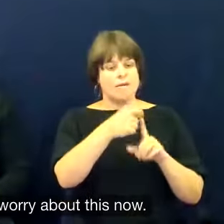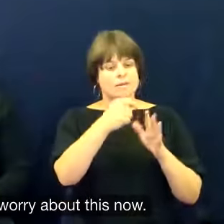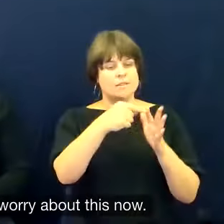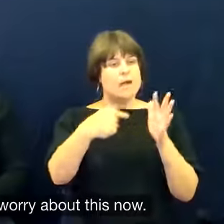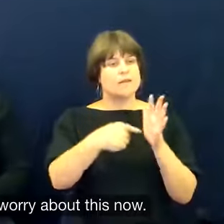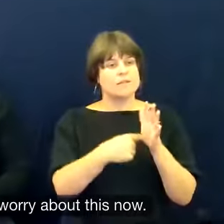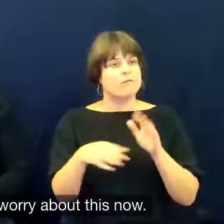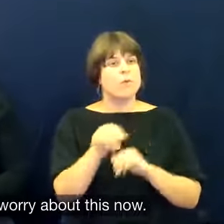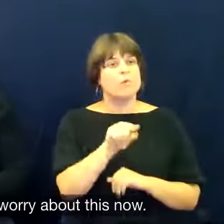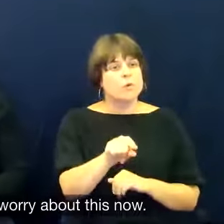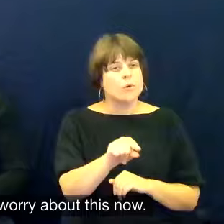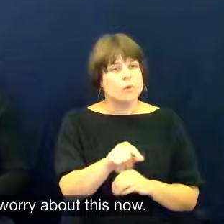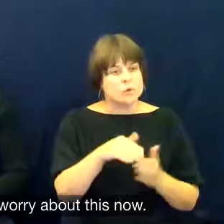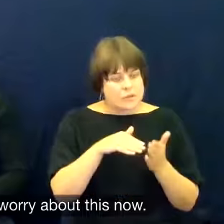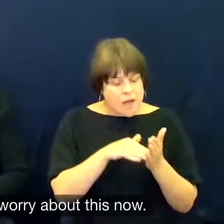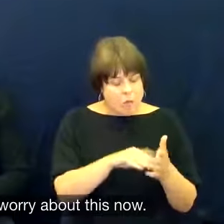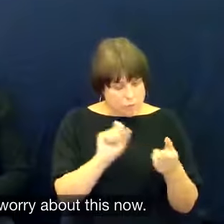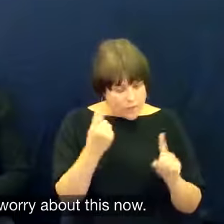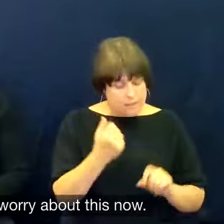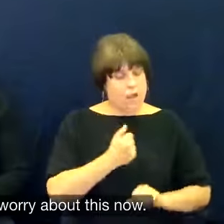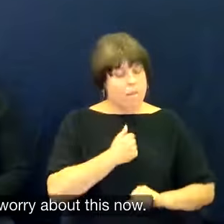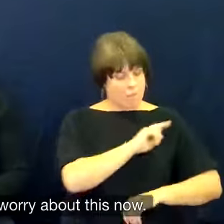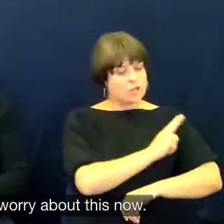out what your strengths are,